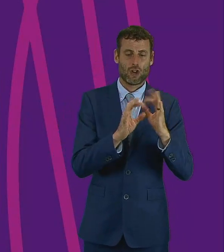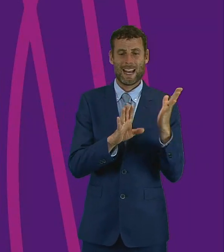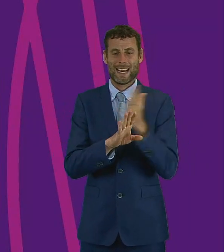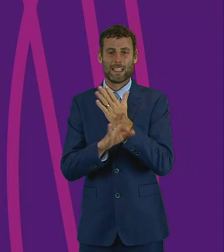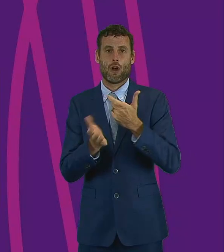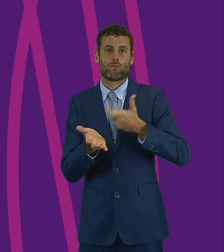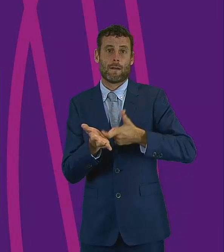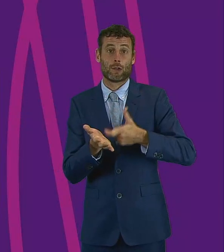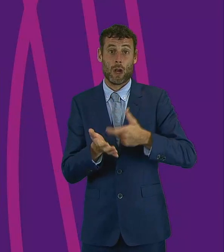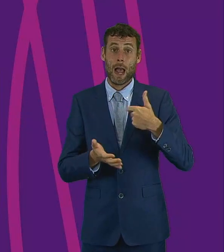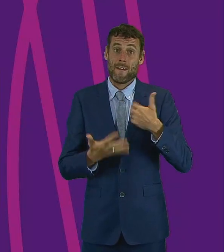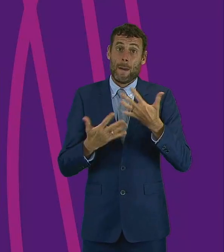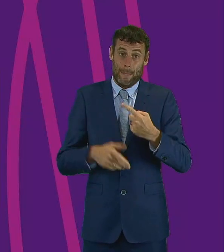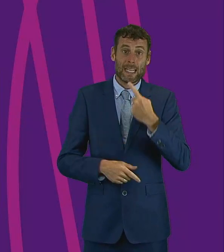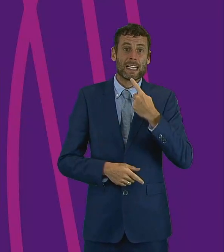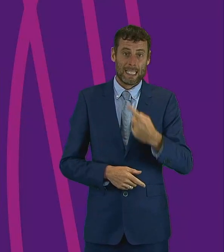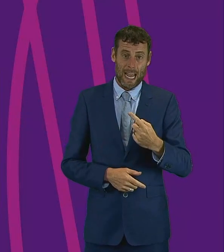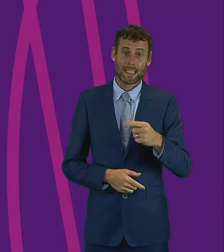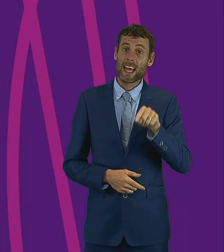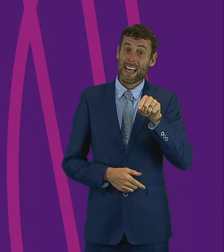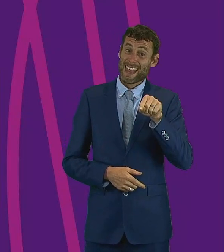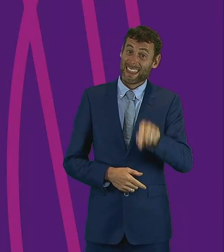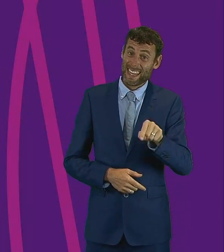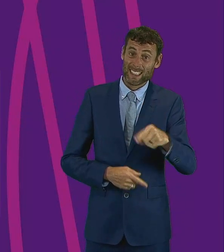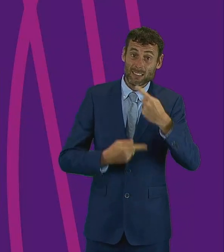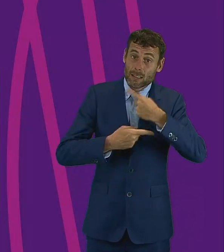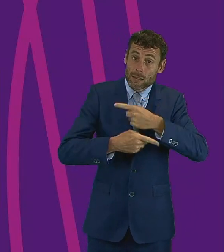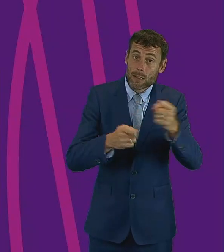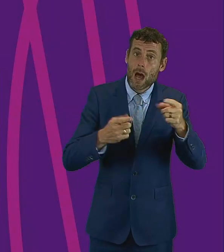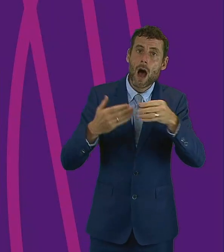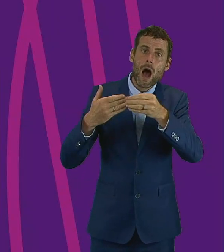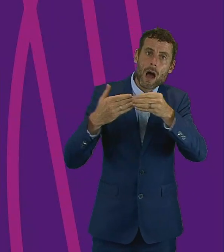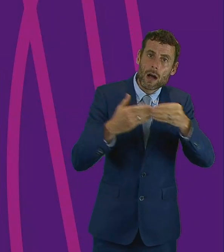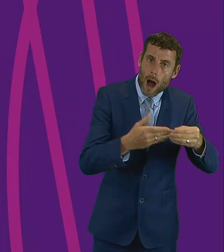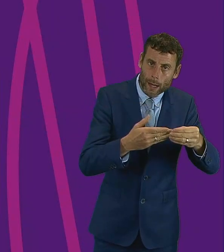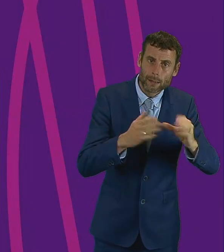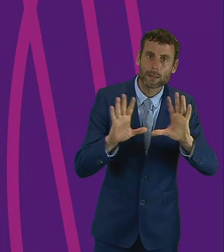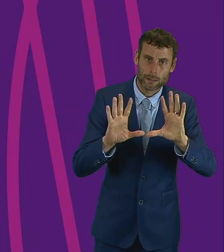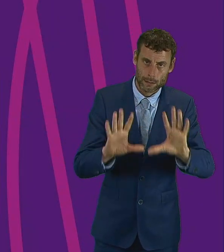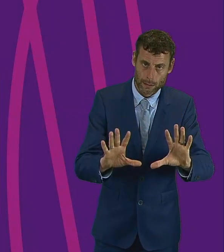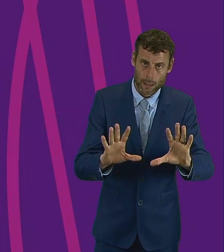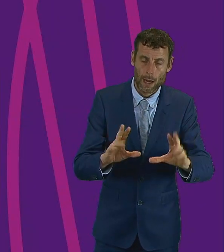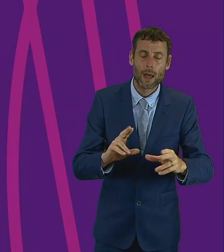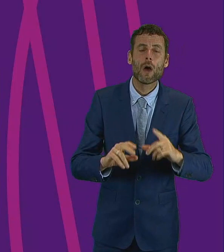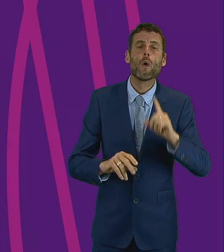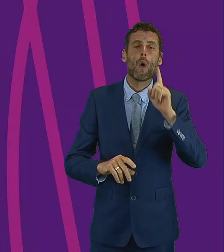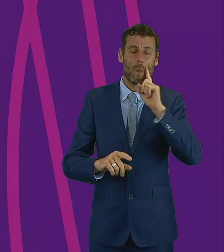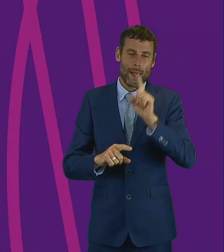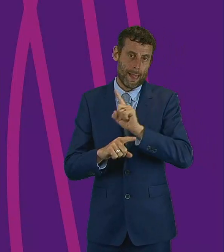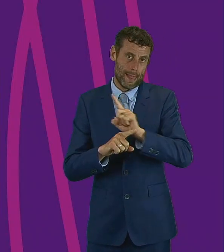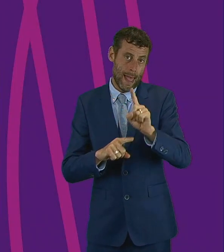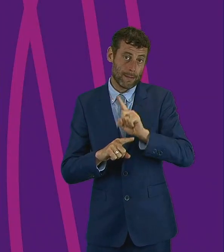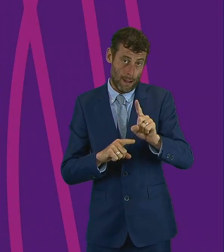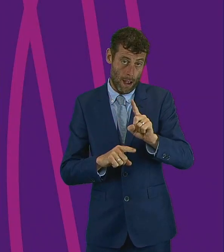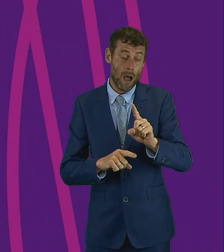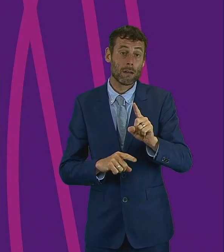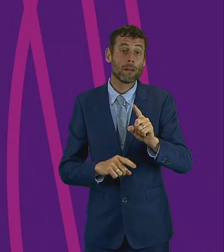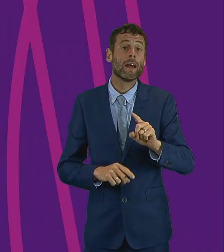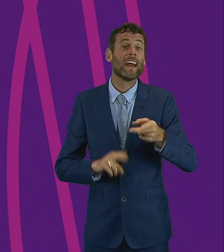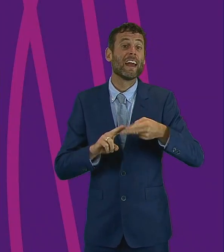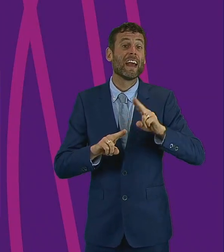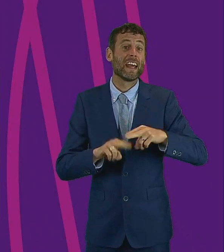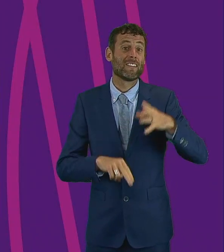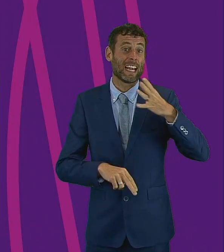that at this stage this is in the form of guidance, but as we have done in other situations, if we consider it necessary, we will translate that into regulation.